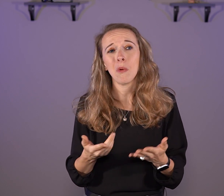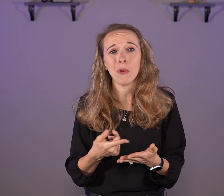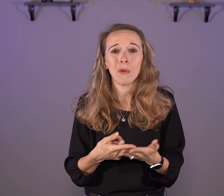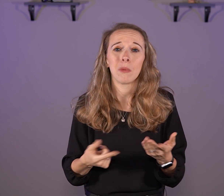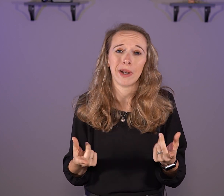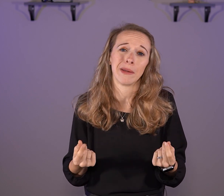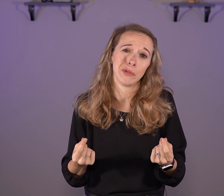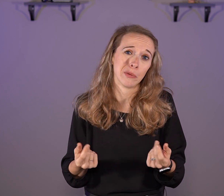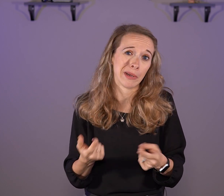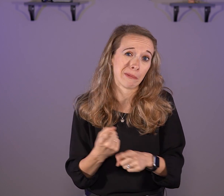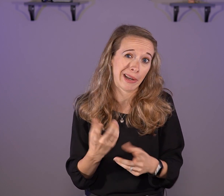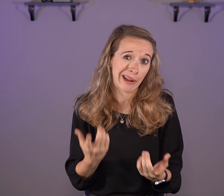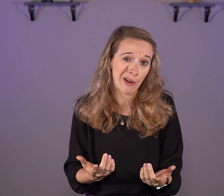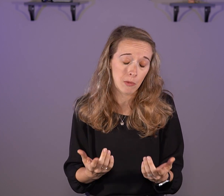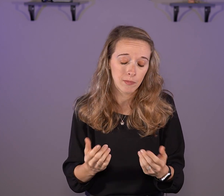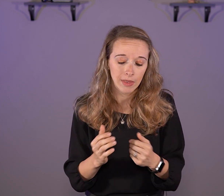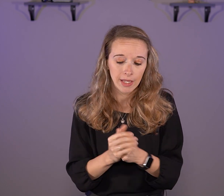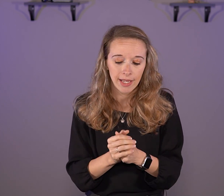more what I'm doing right now.